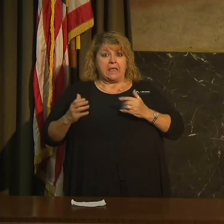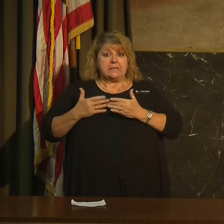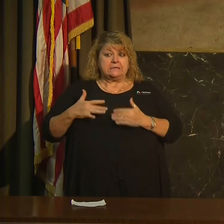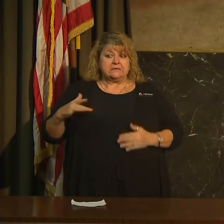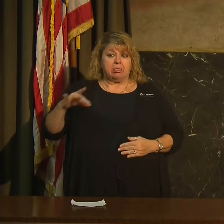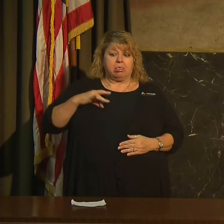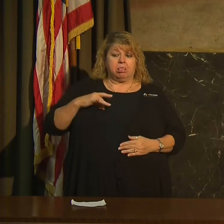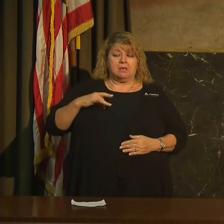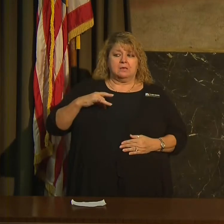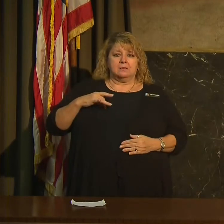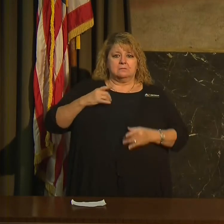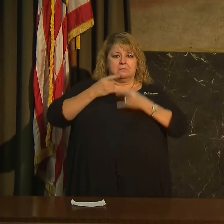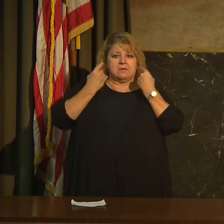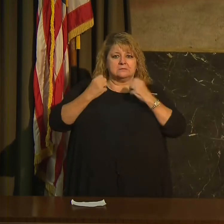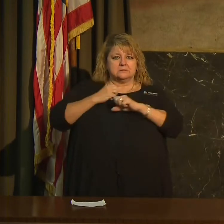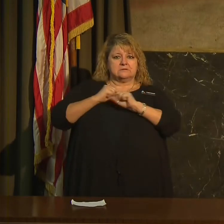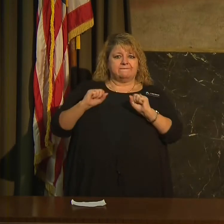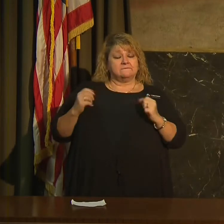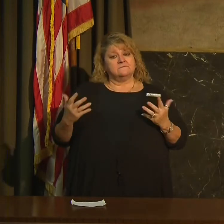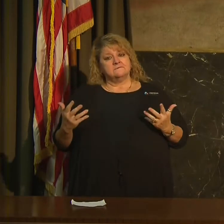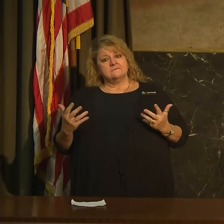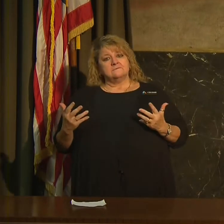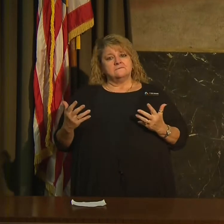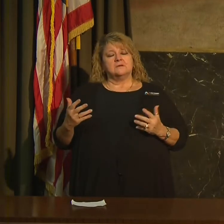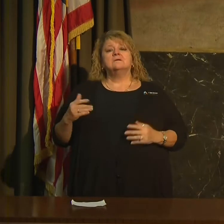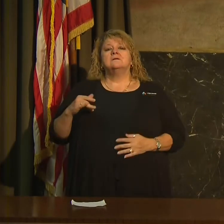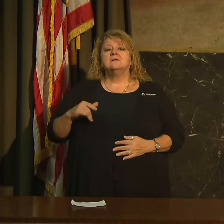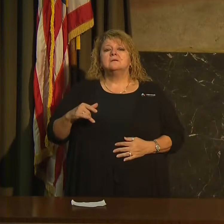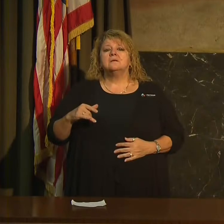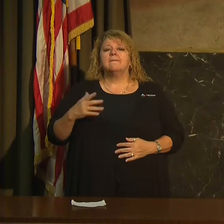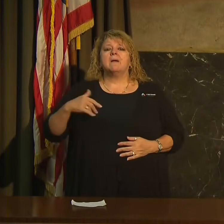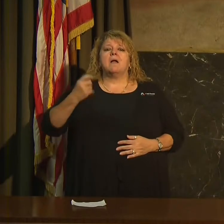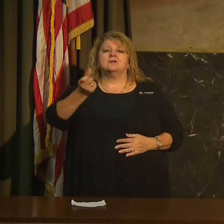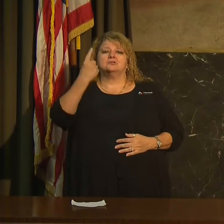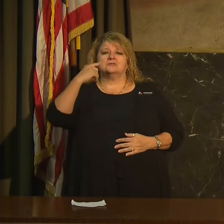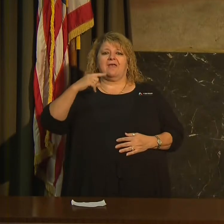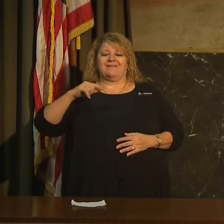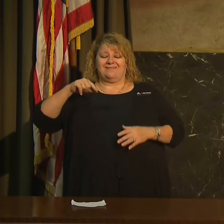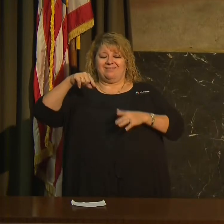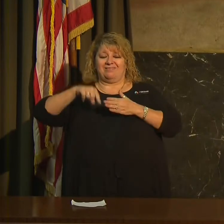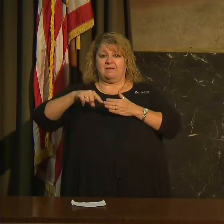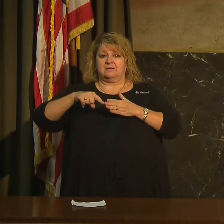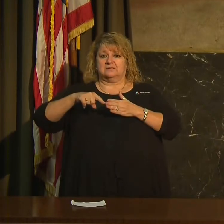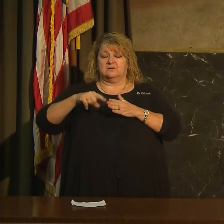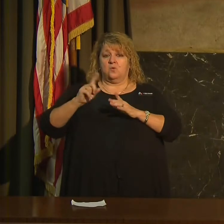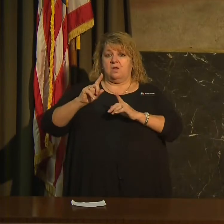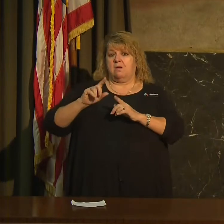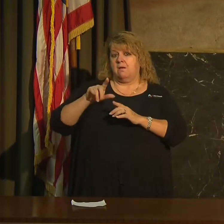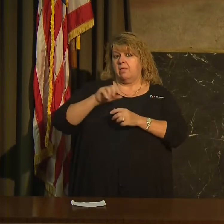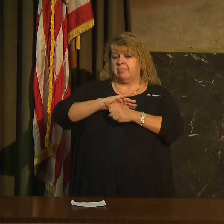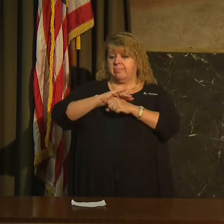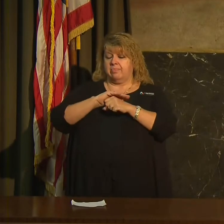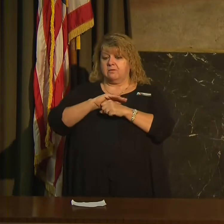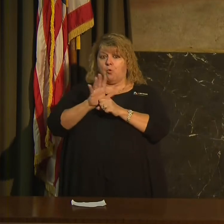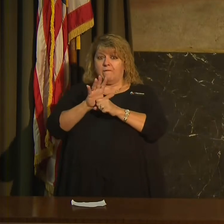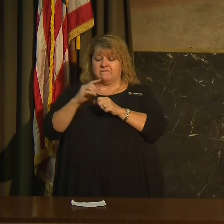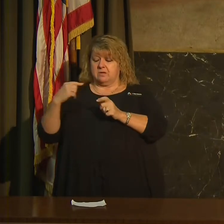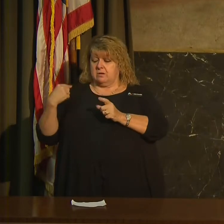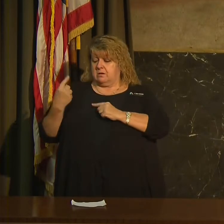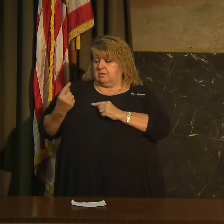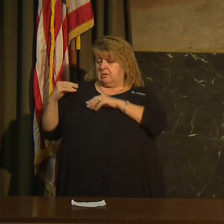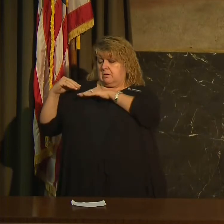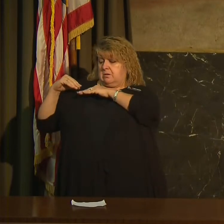But I think it is a reflection of where we are at this stage of the pandemic. And I saw something the other day,